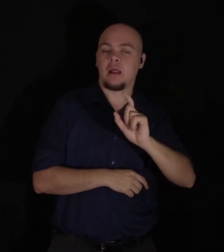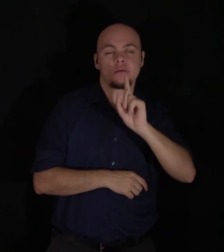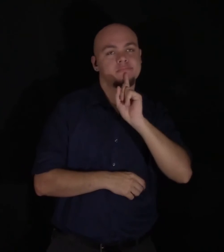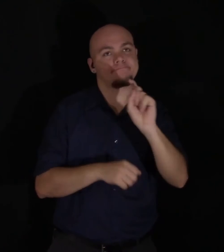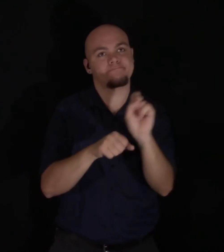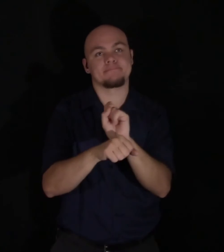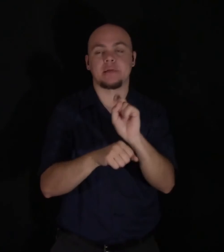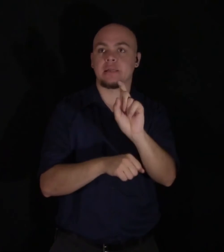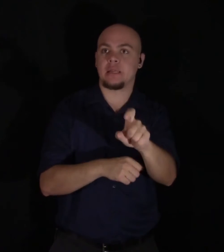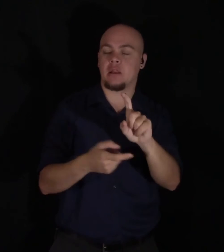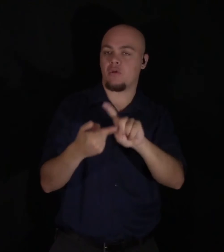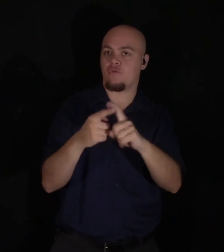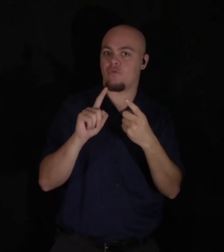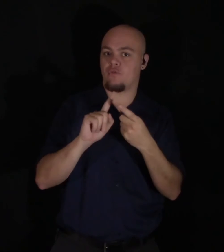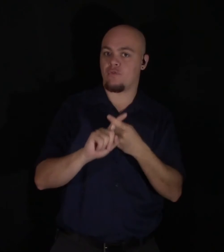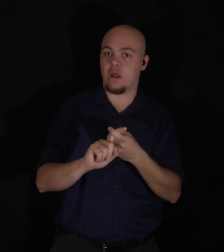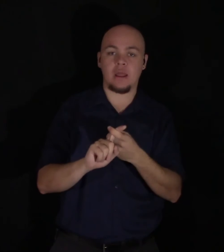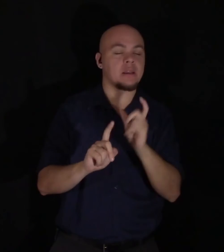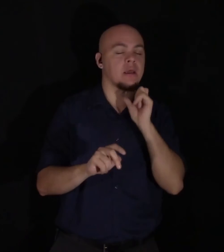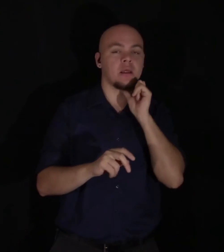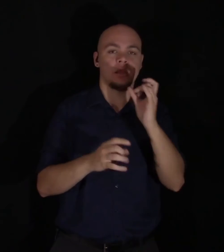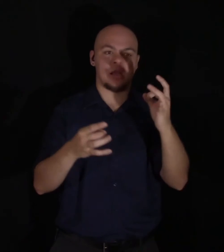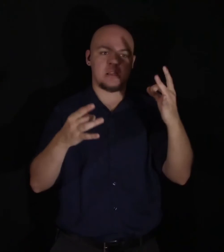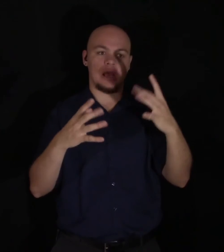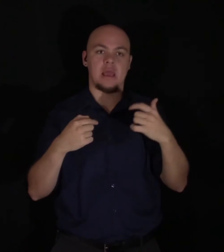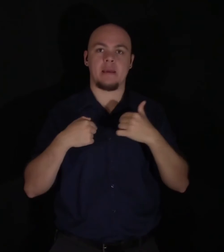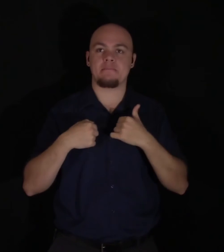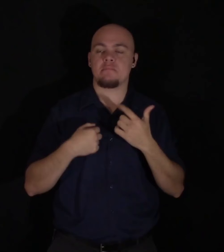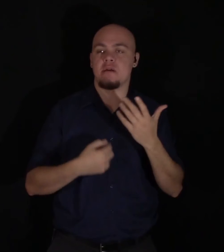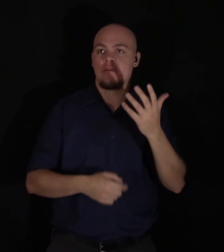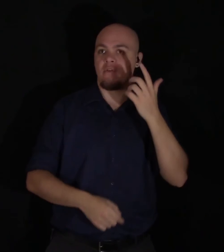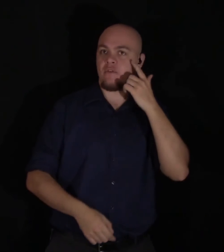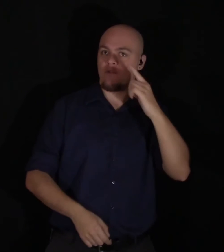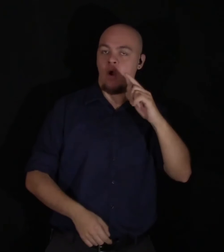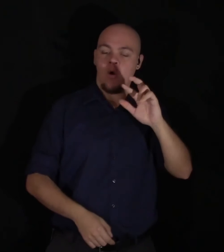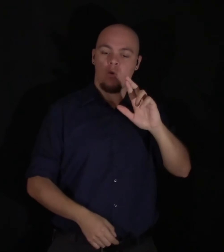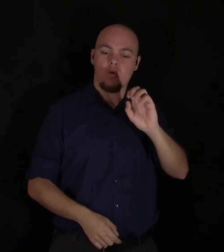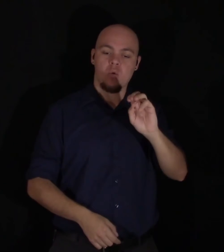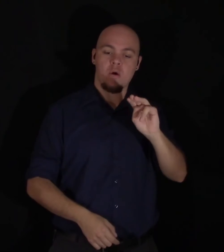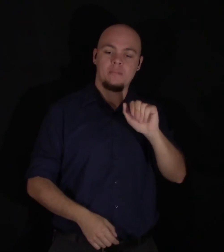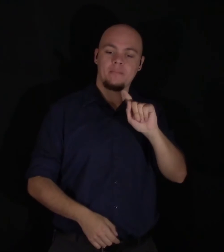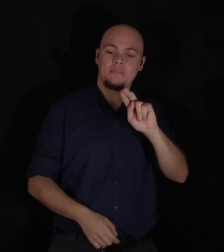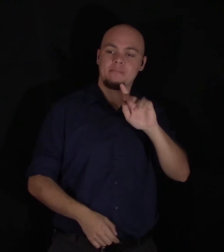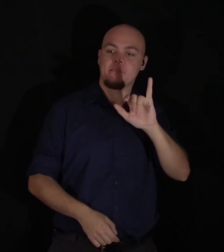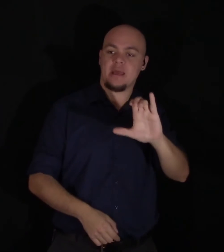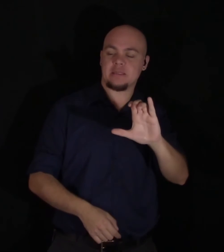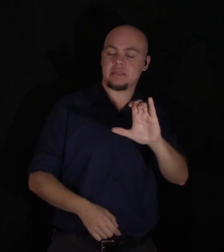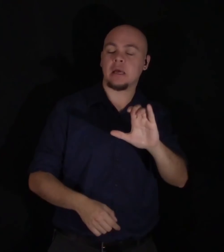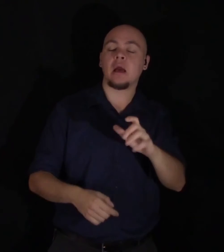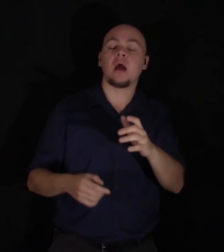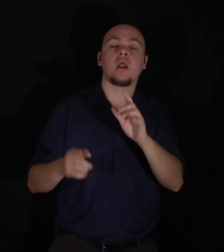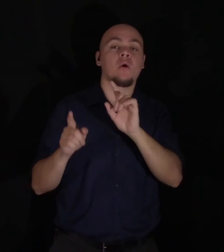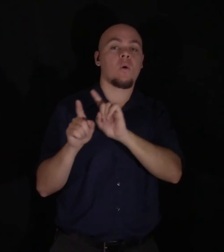sense enough not to despise me as romantic, and affection enough for me to endeavor to regulate my